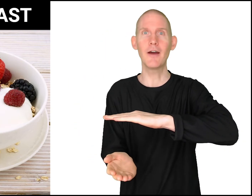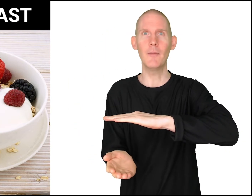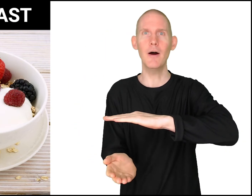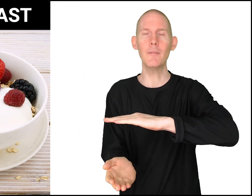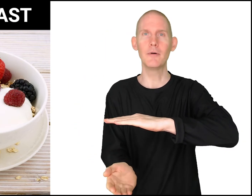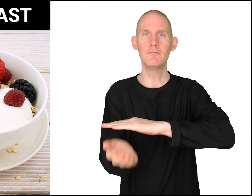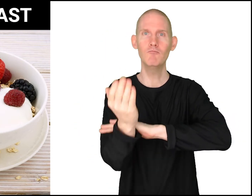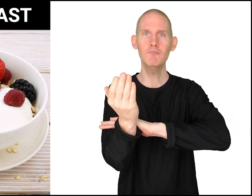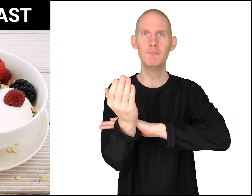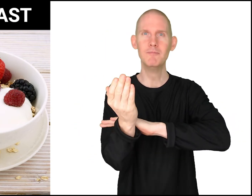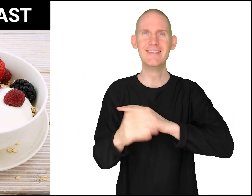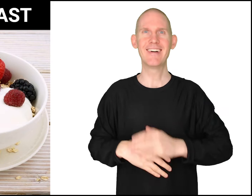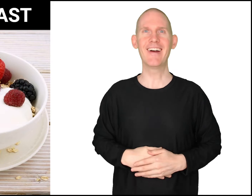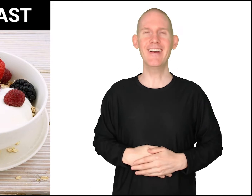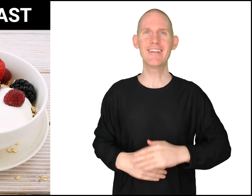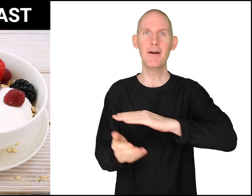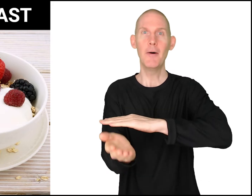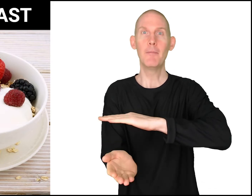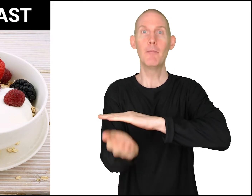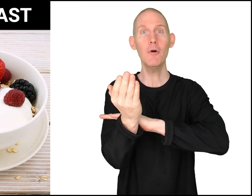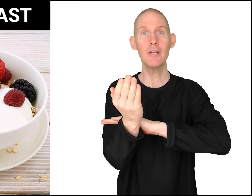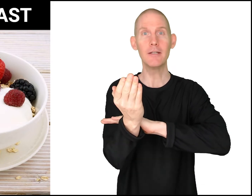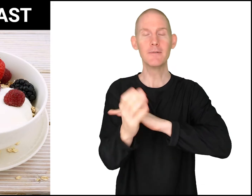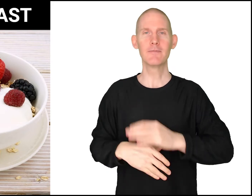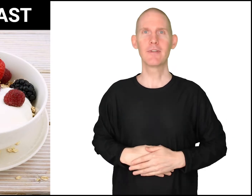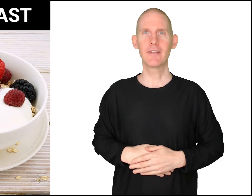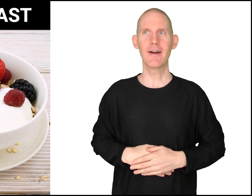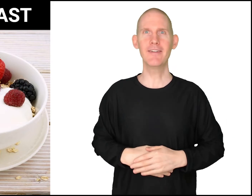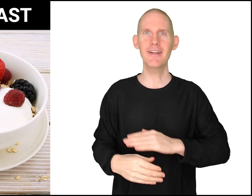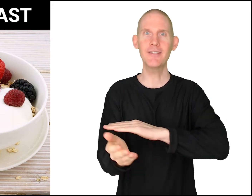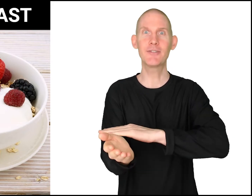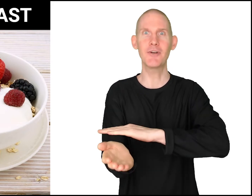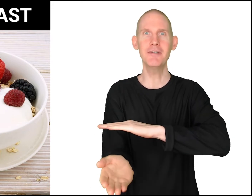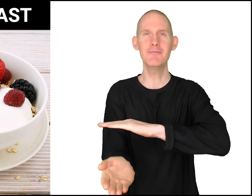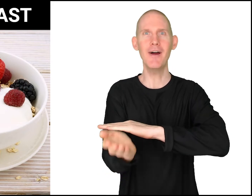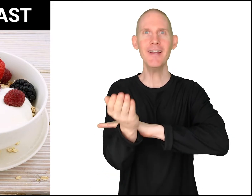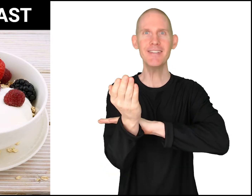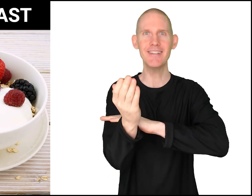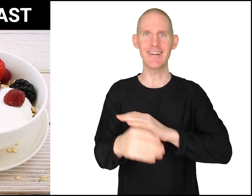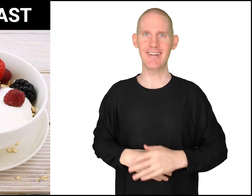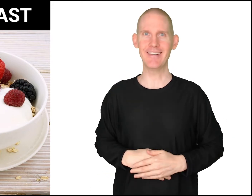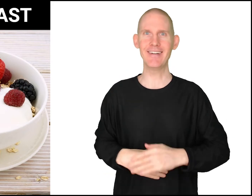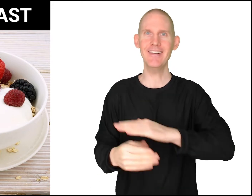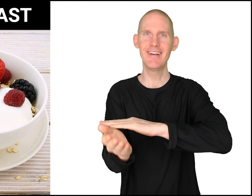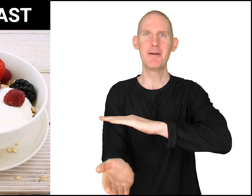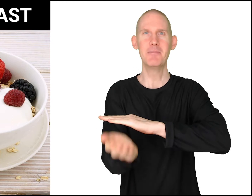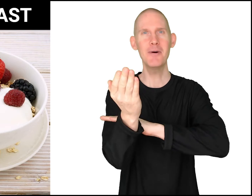come up. All right, morning. Kind of like the sun rising.